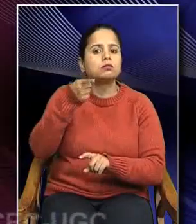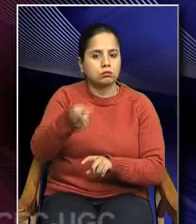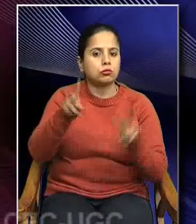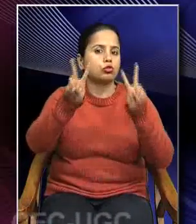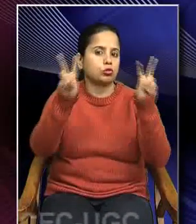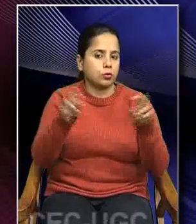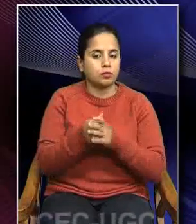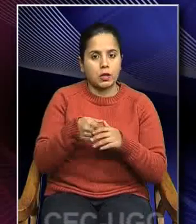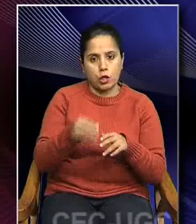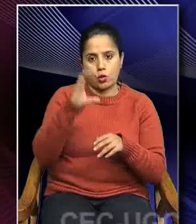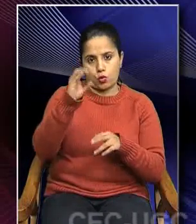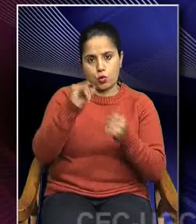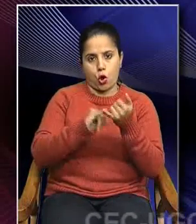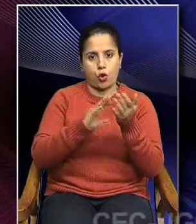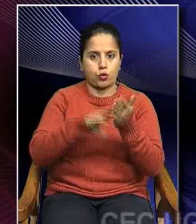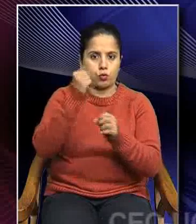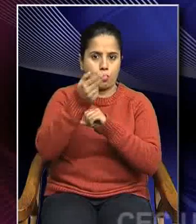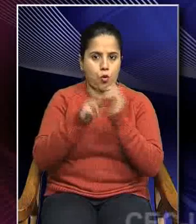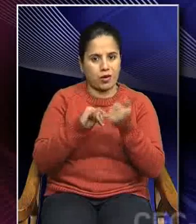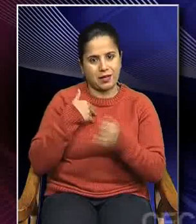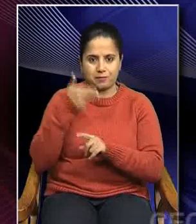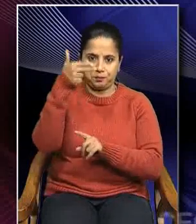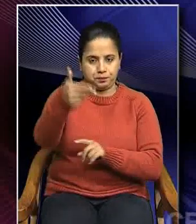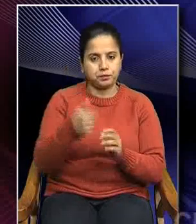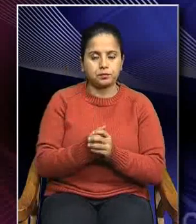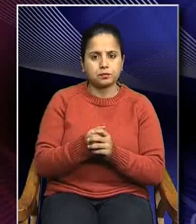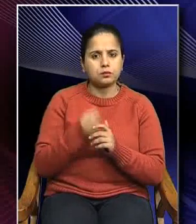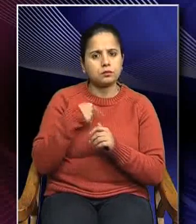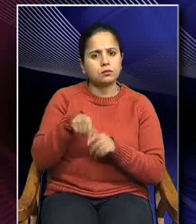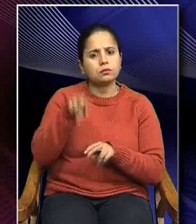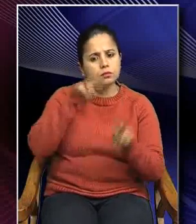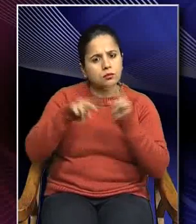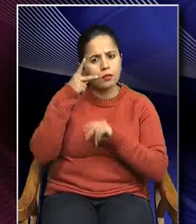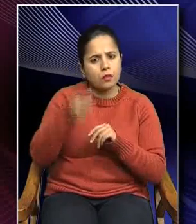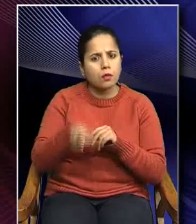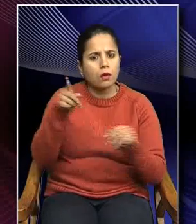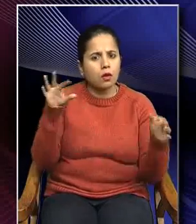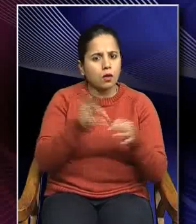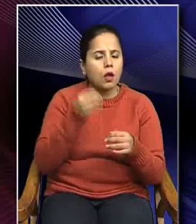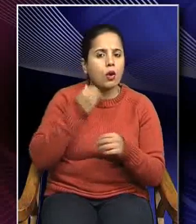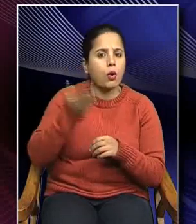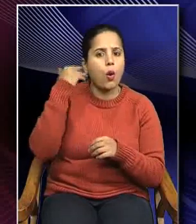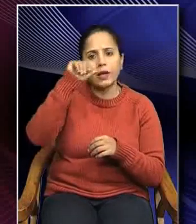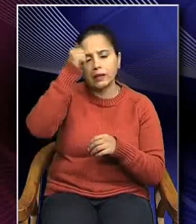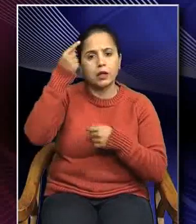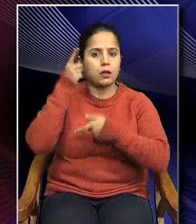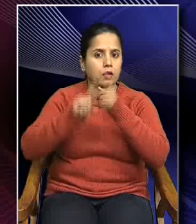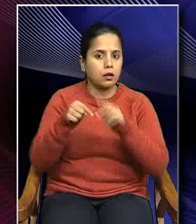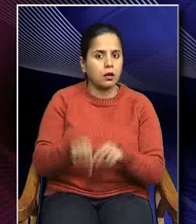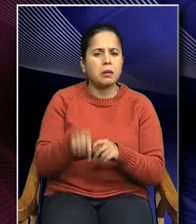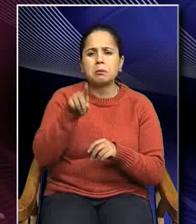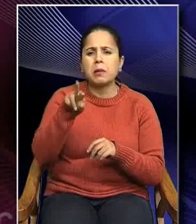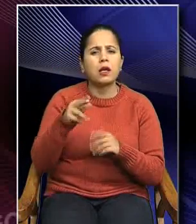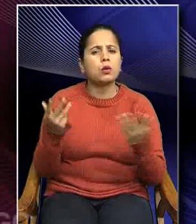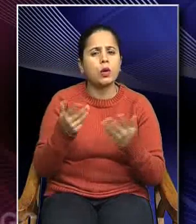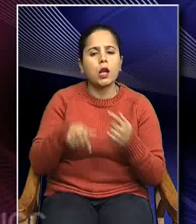When we say cosmogonies and we are trying to figure it out with reference to ancient Indian history, what is it